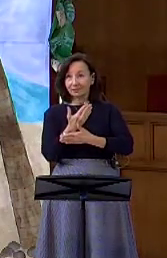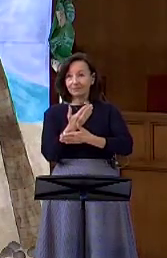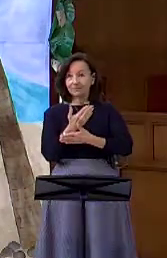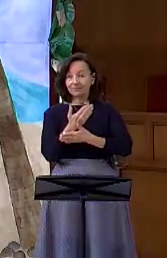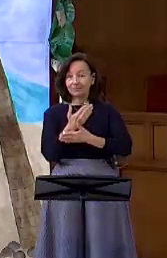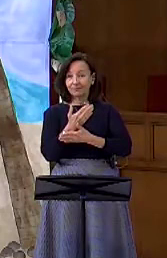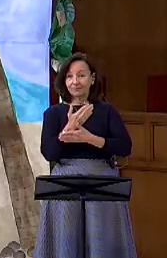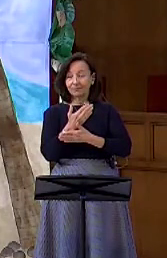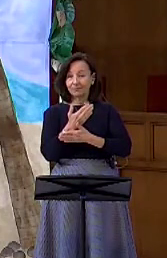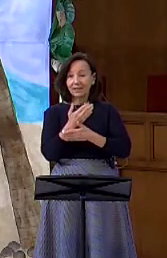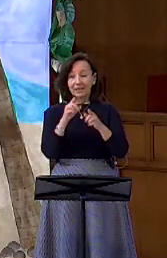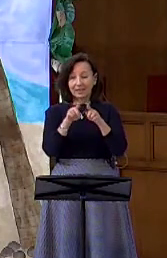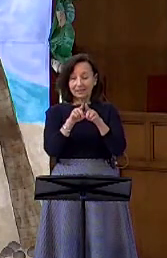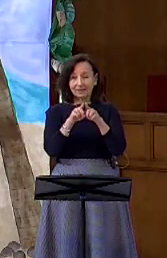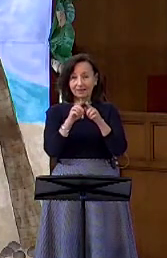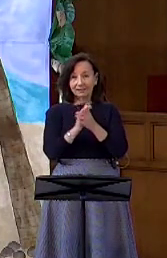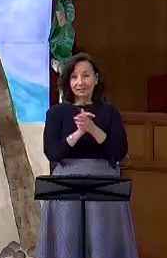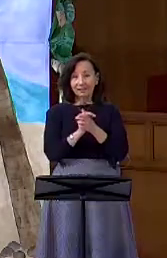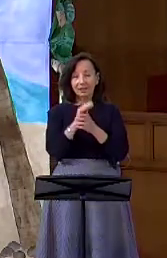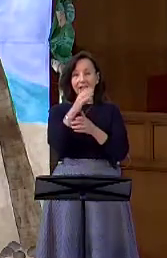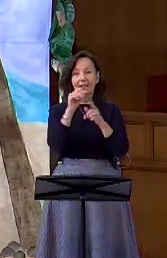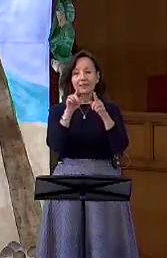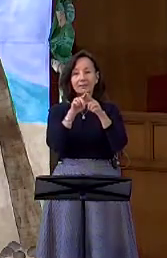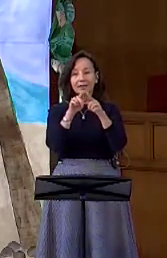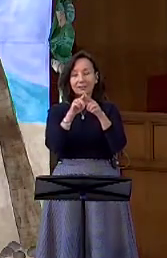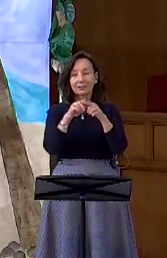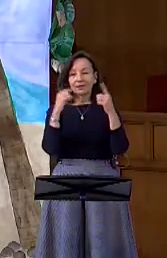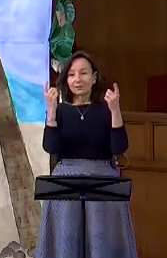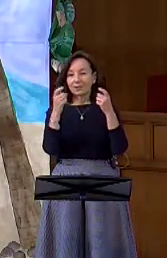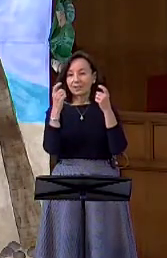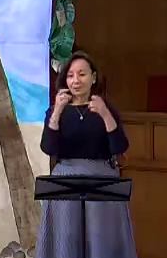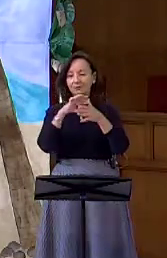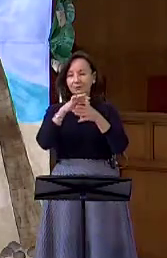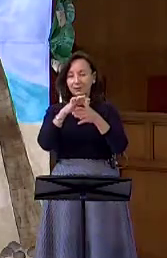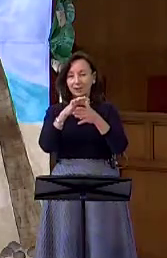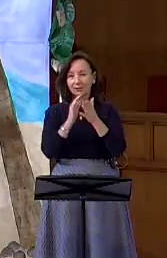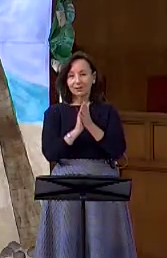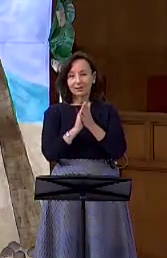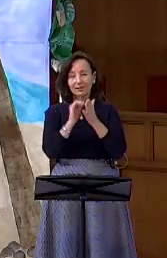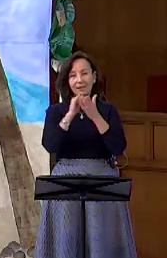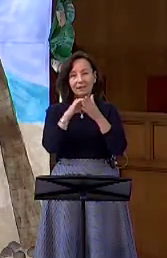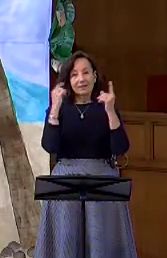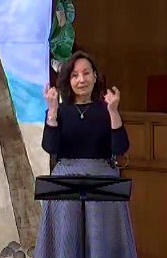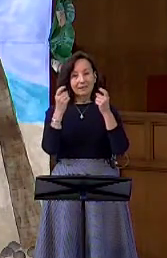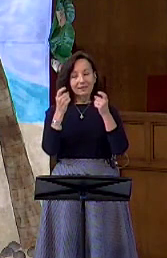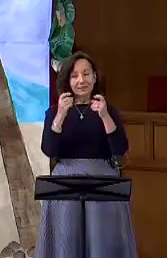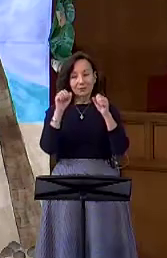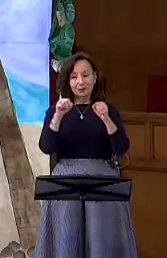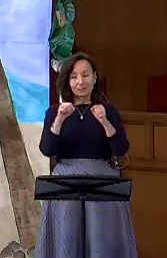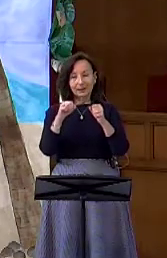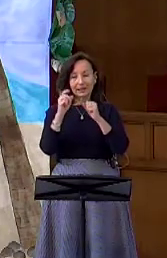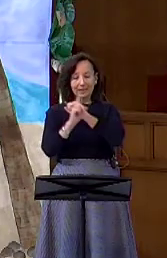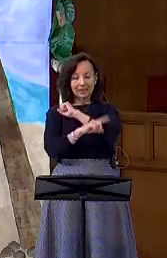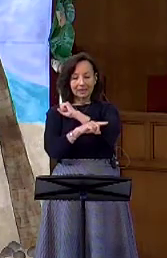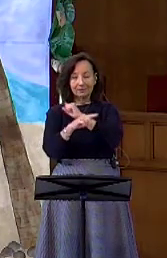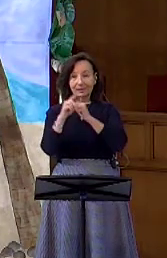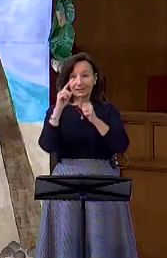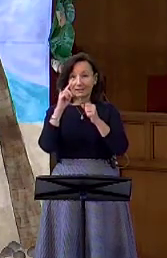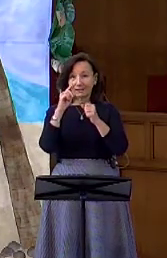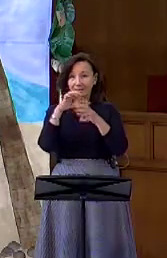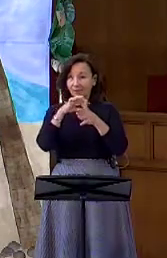his likeness and in the likeness of sinful flesh so sin could be condemned in the